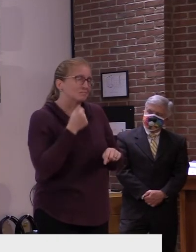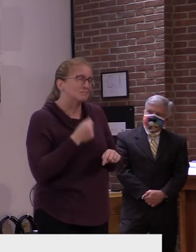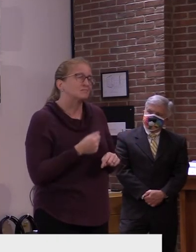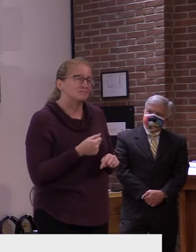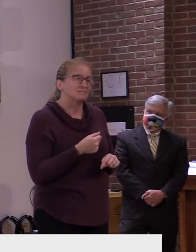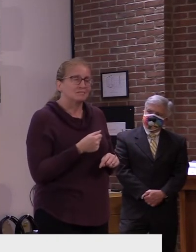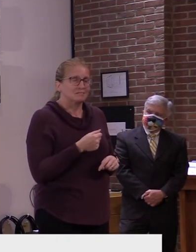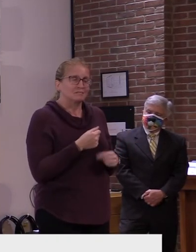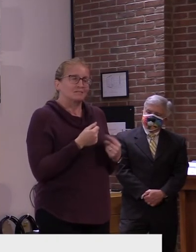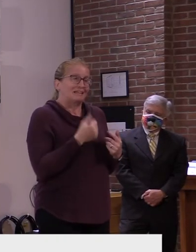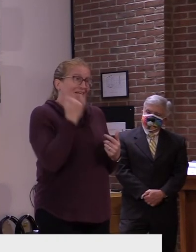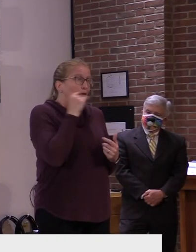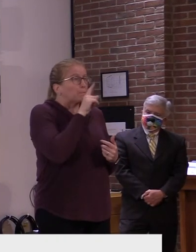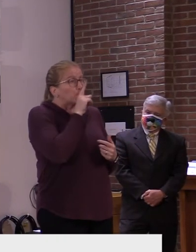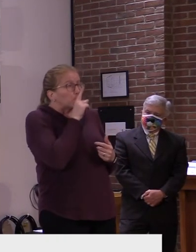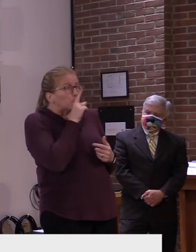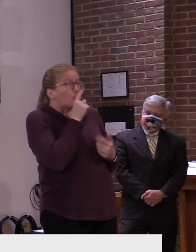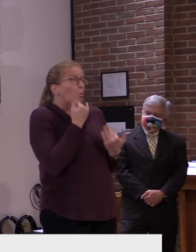of that magnitude.